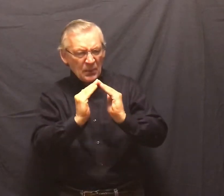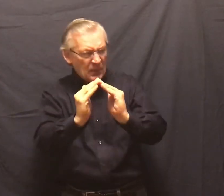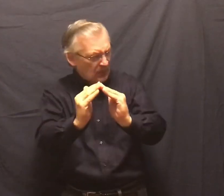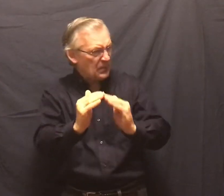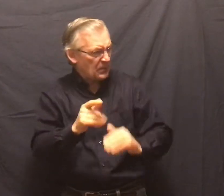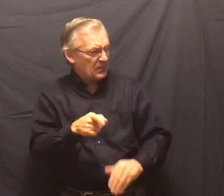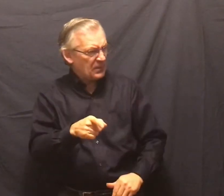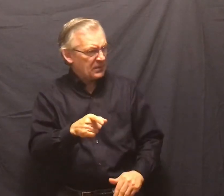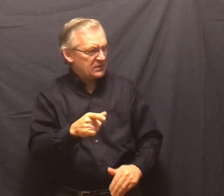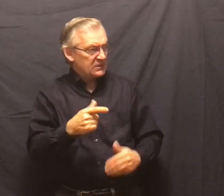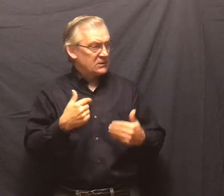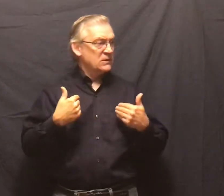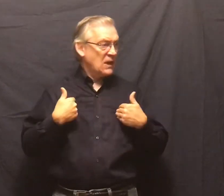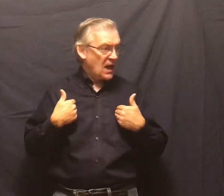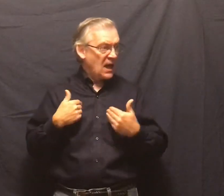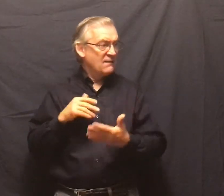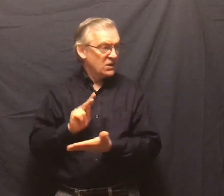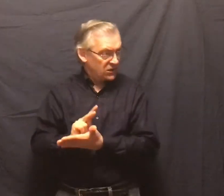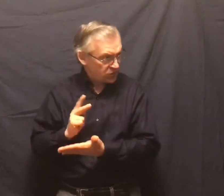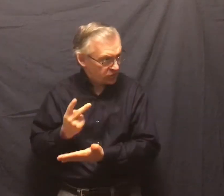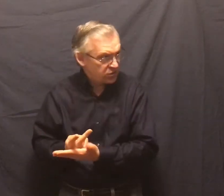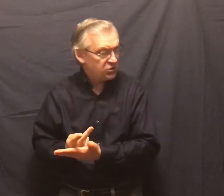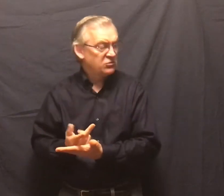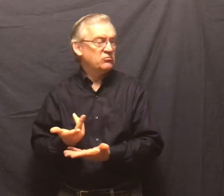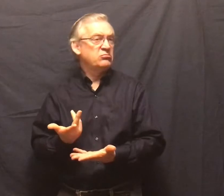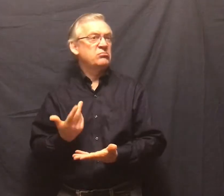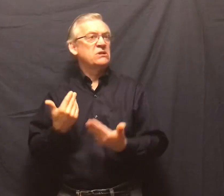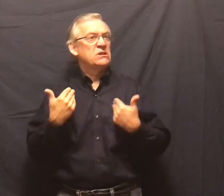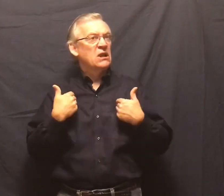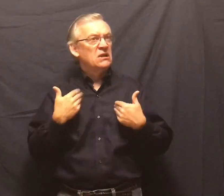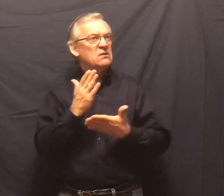Got a kitchen, orchard,